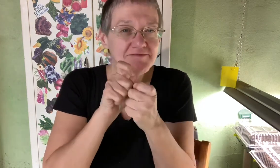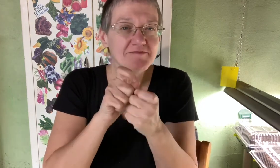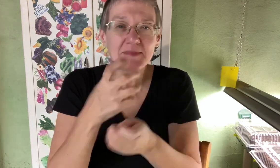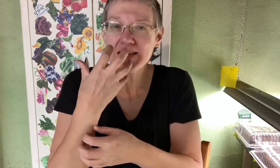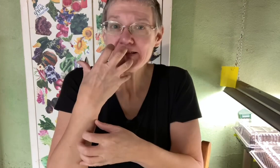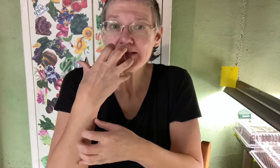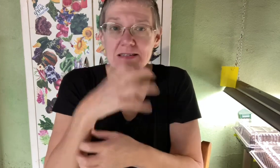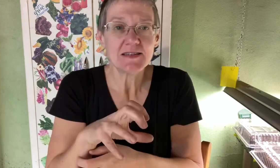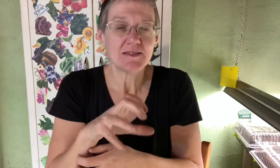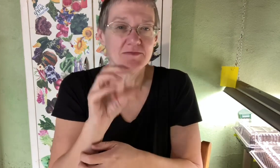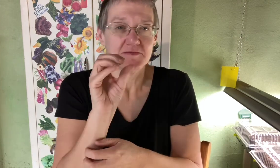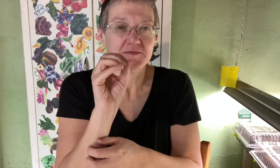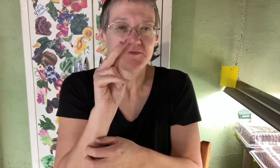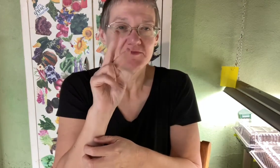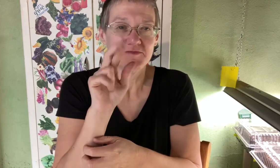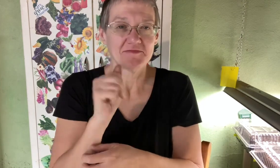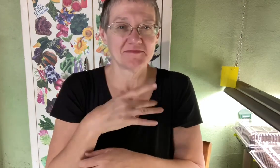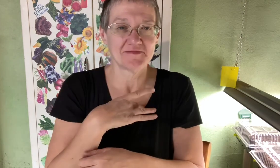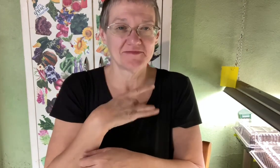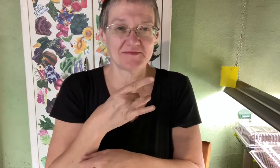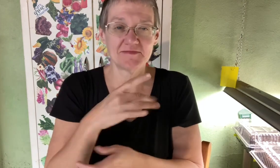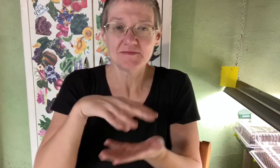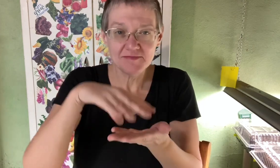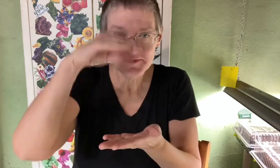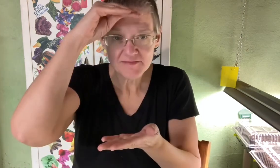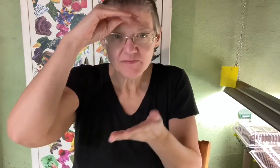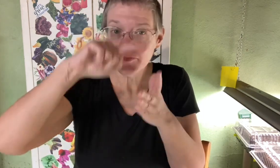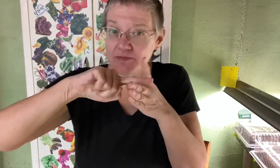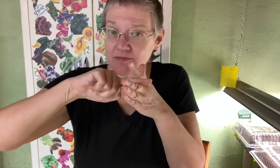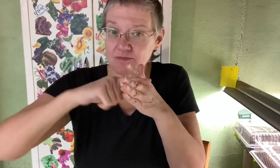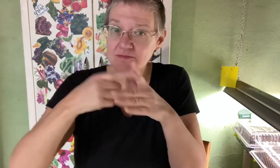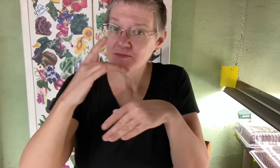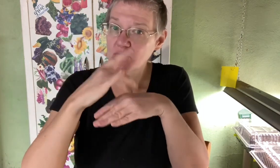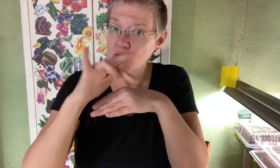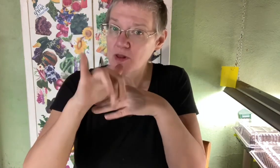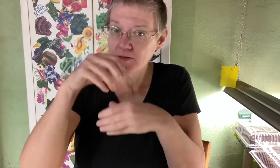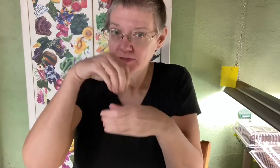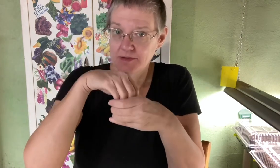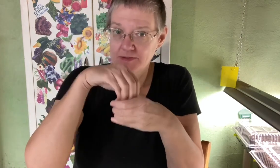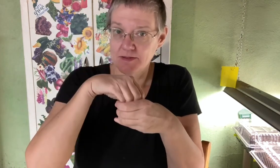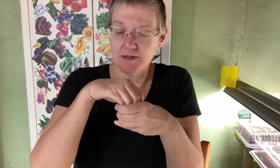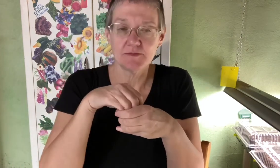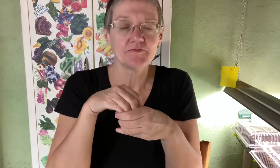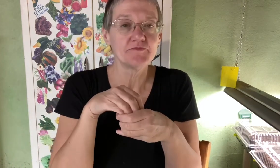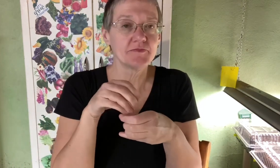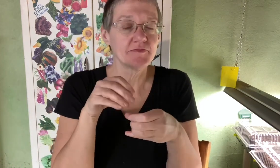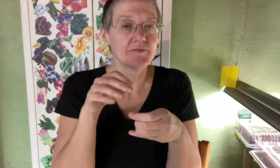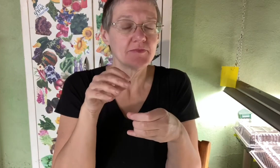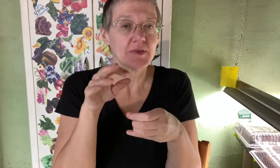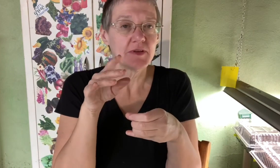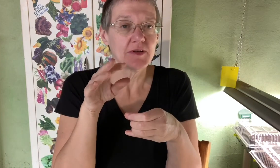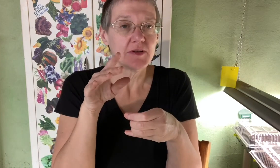here, and it's not exactly the heat that okra loves. So I've learned to start it early